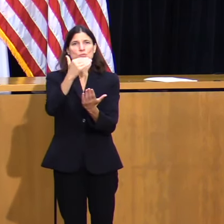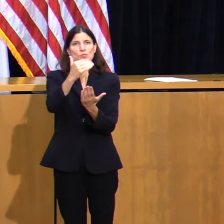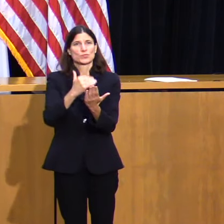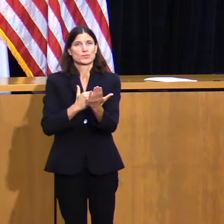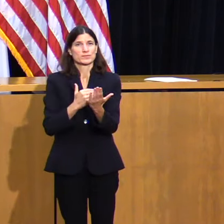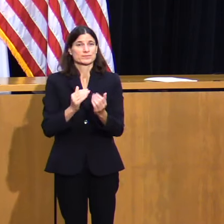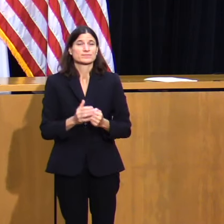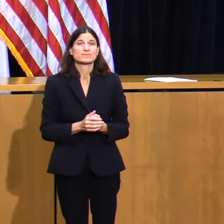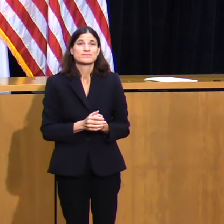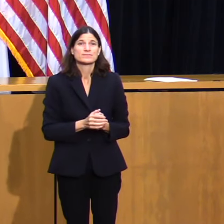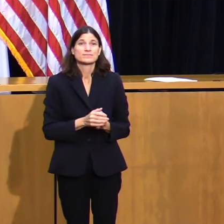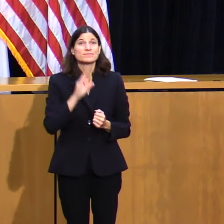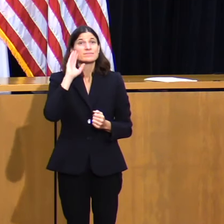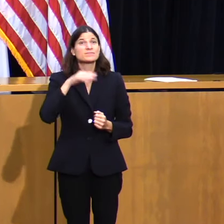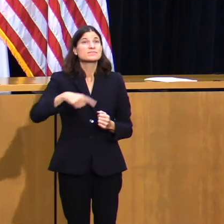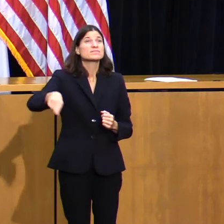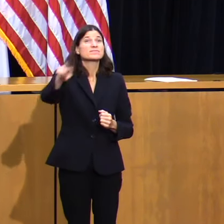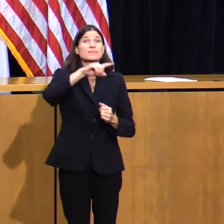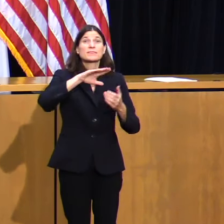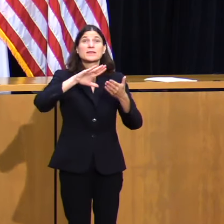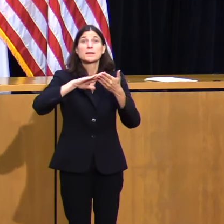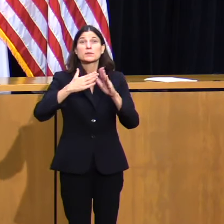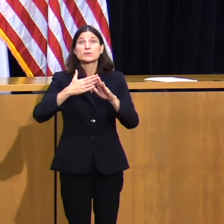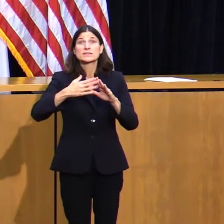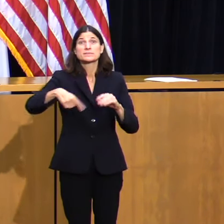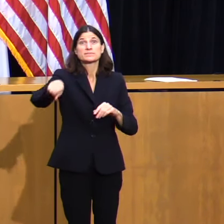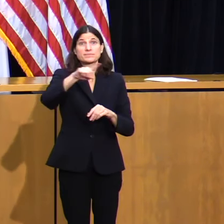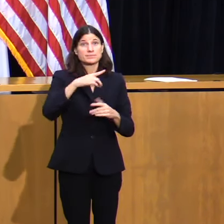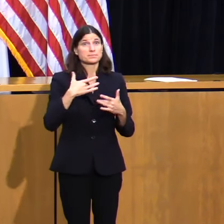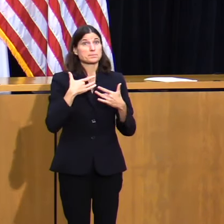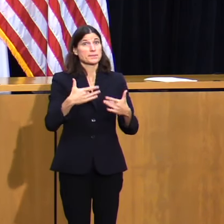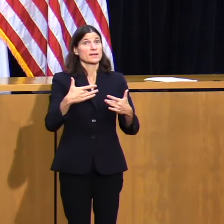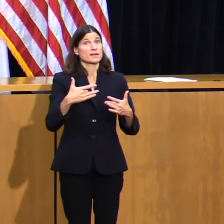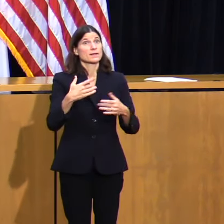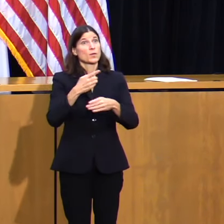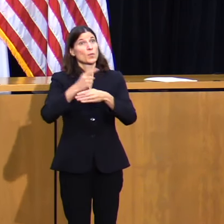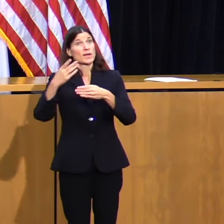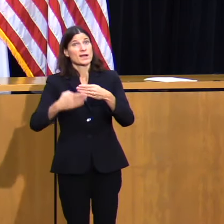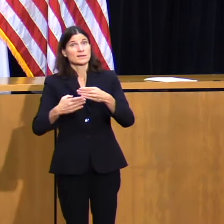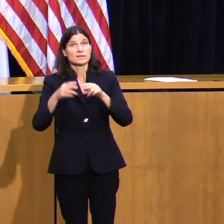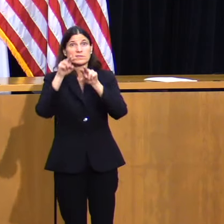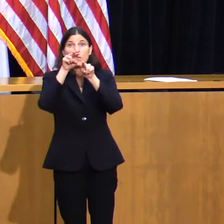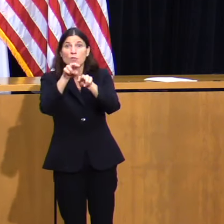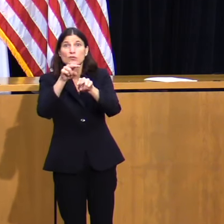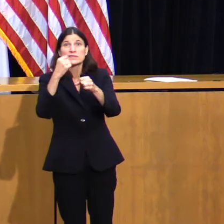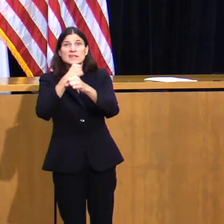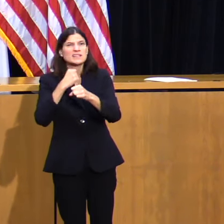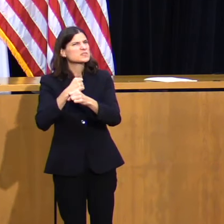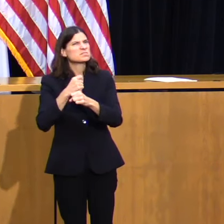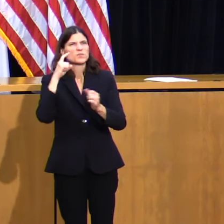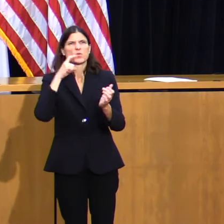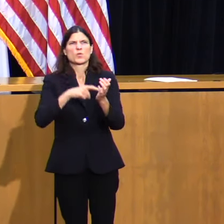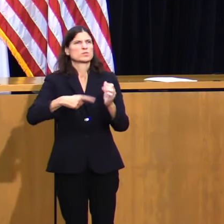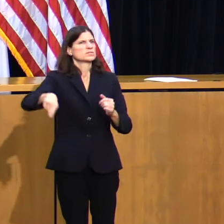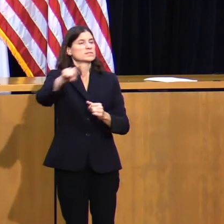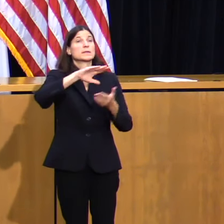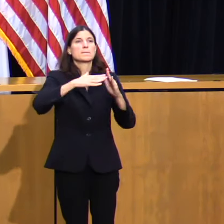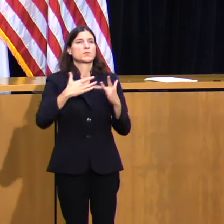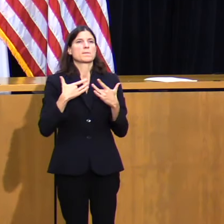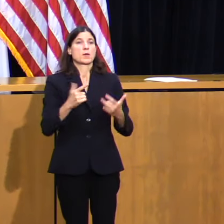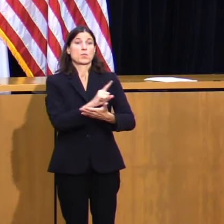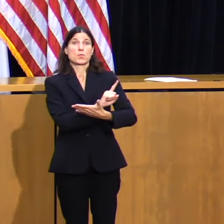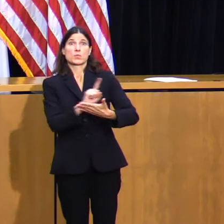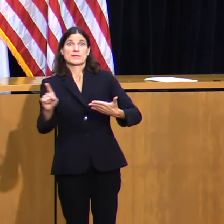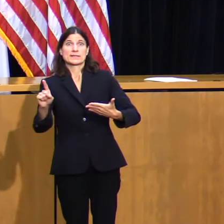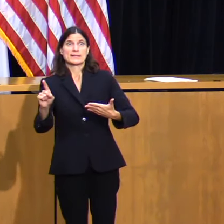operations. The migration to the cloud is a needed upgrade that will result in a number of systems improvements, including